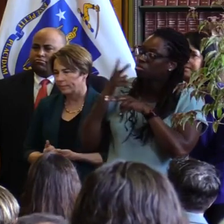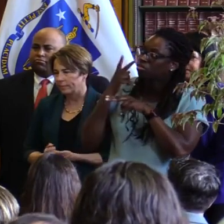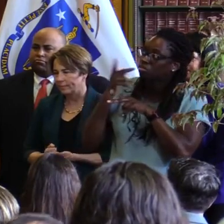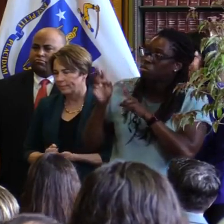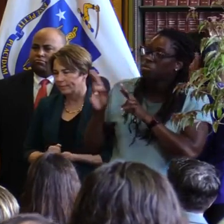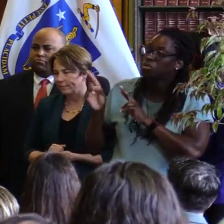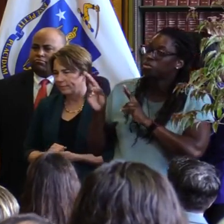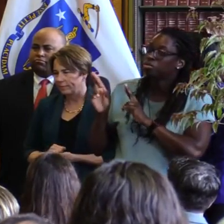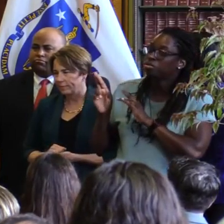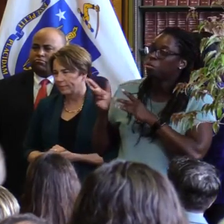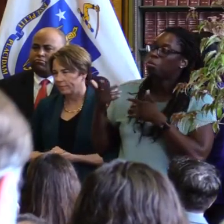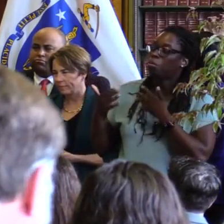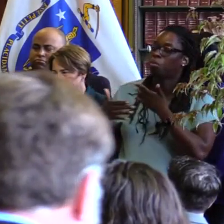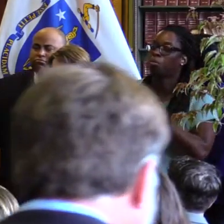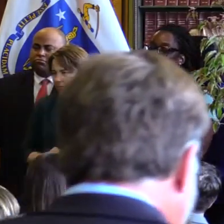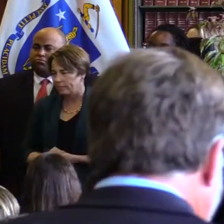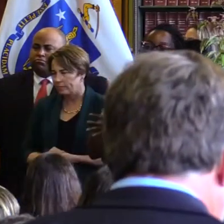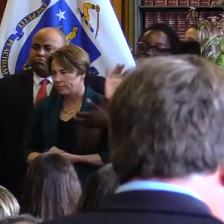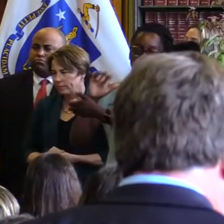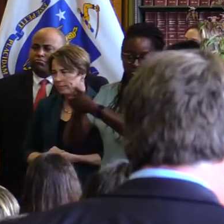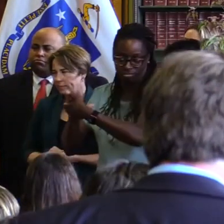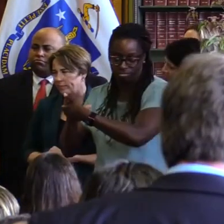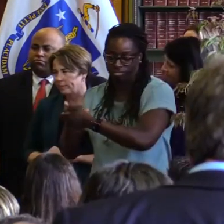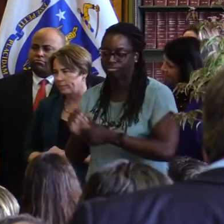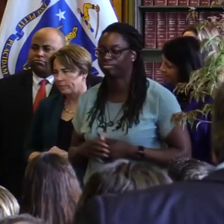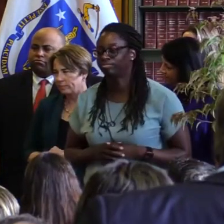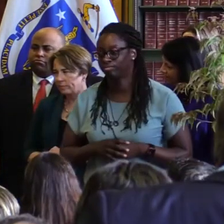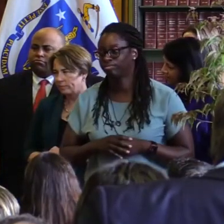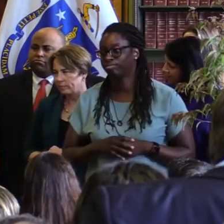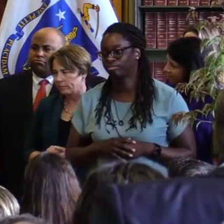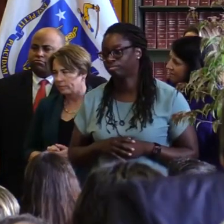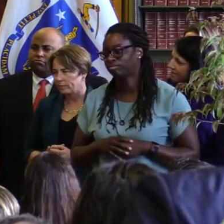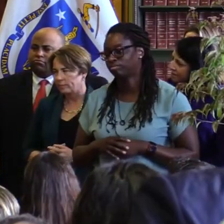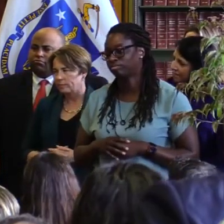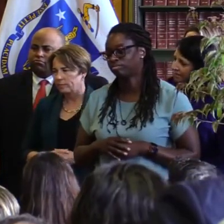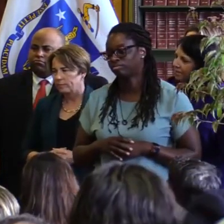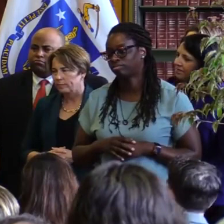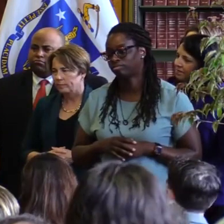doing. Think about it as well. The IRA,